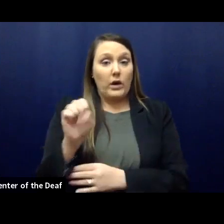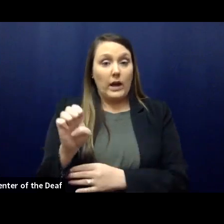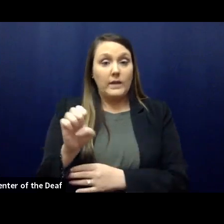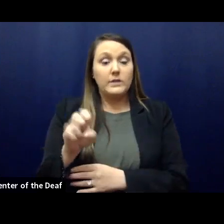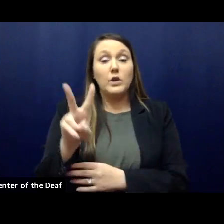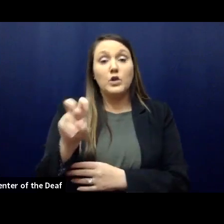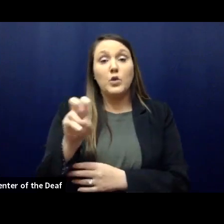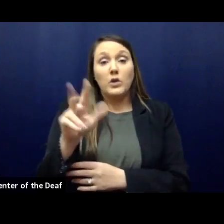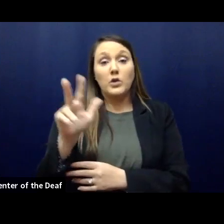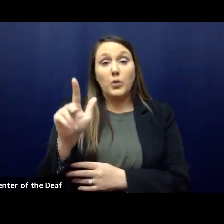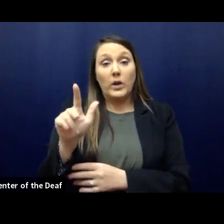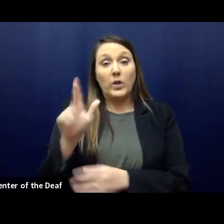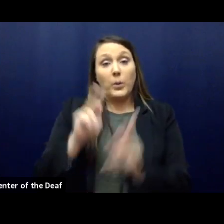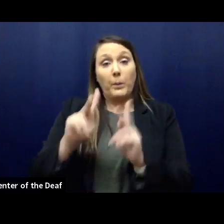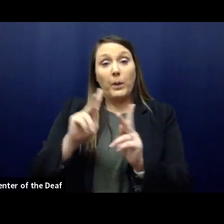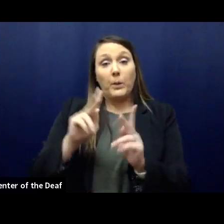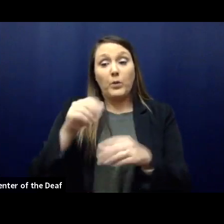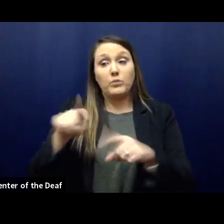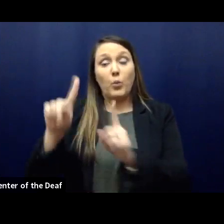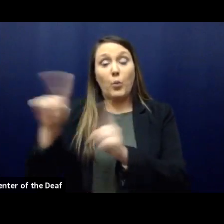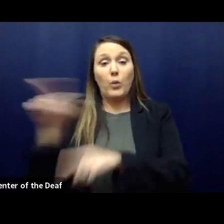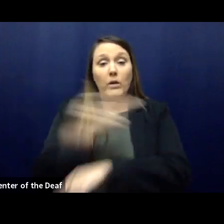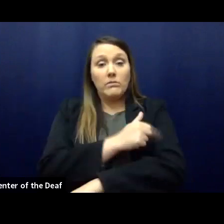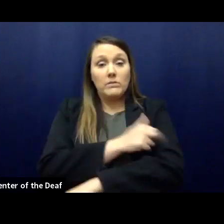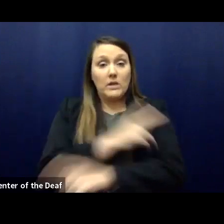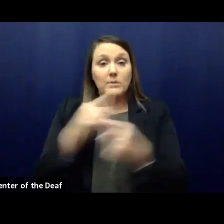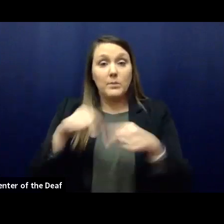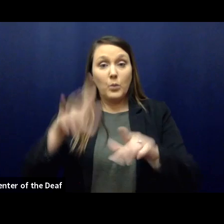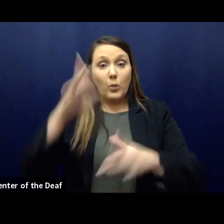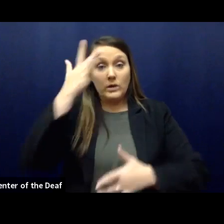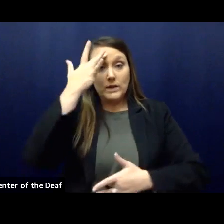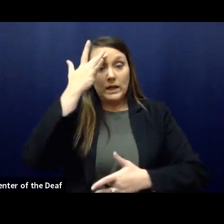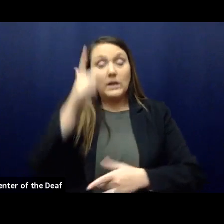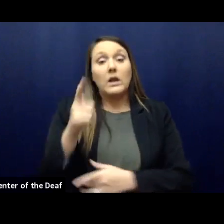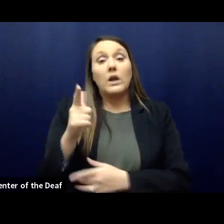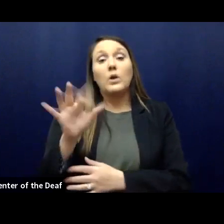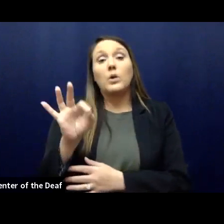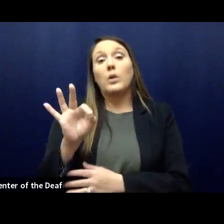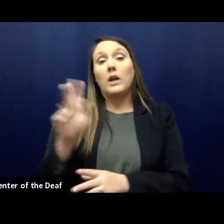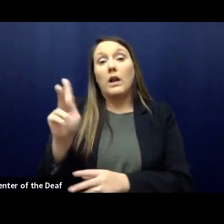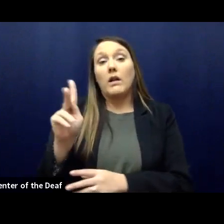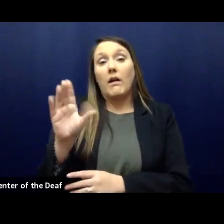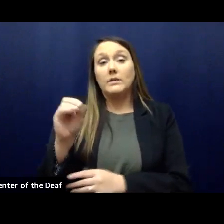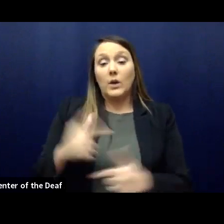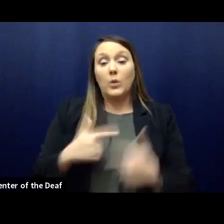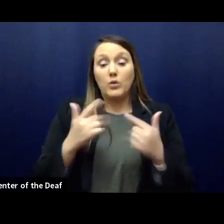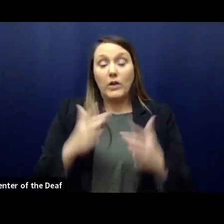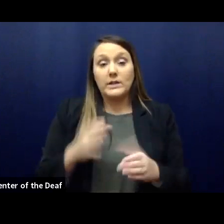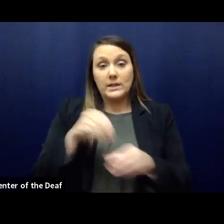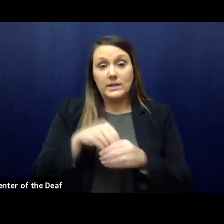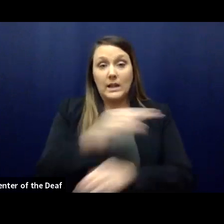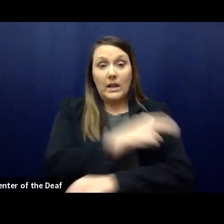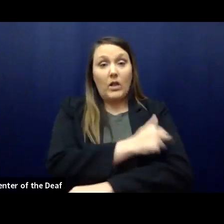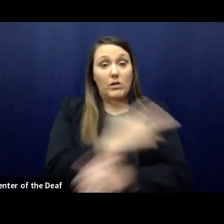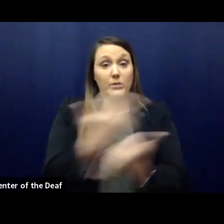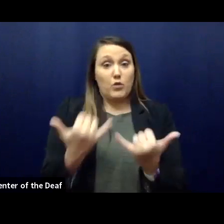223 individuals have been hospitalized at some point in their illness, and 29 of those Knox County residents are currently